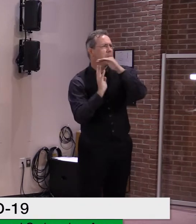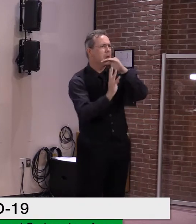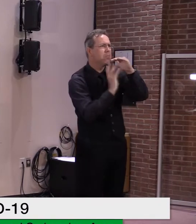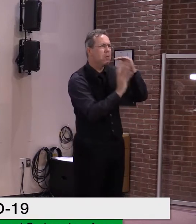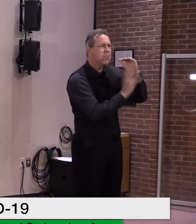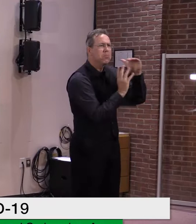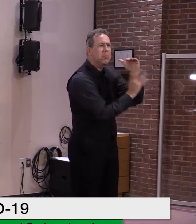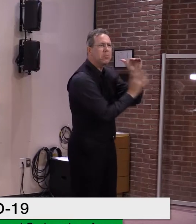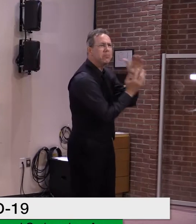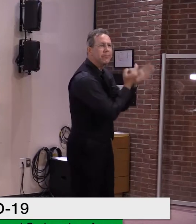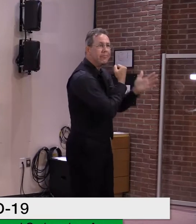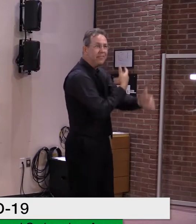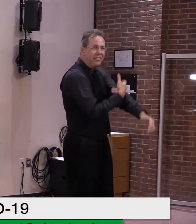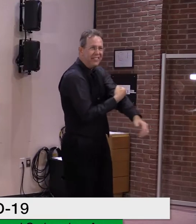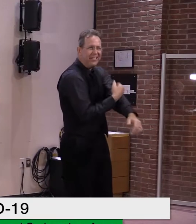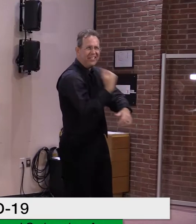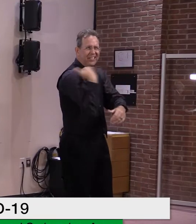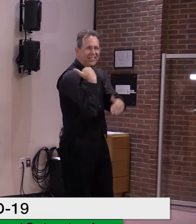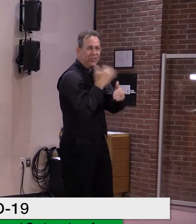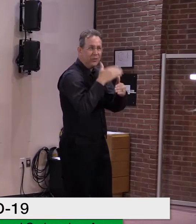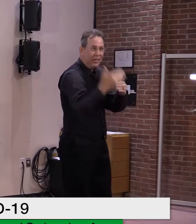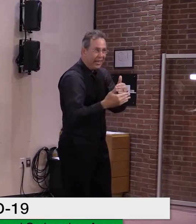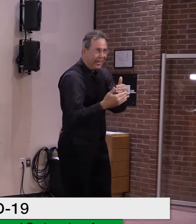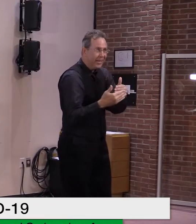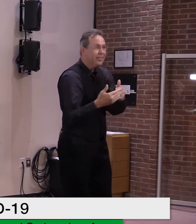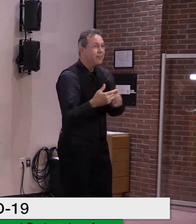morning, as has been previously mentioned,